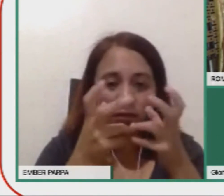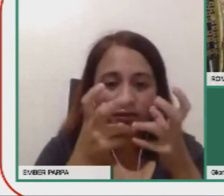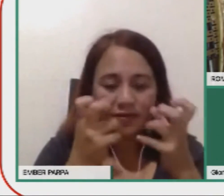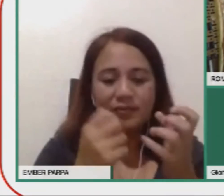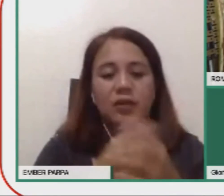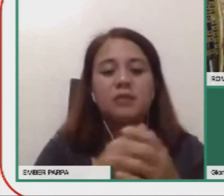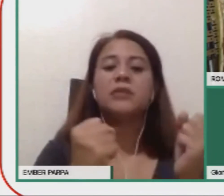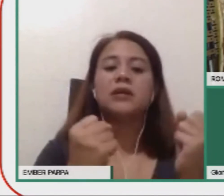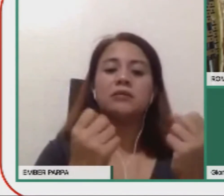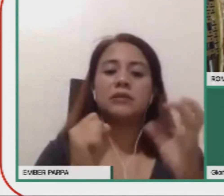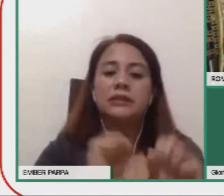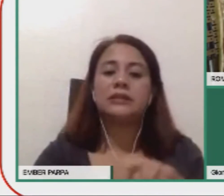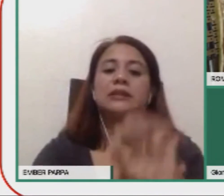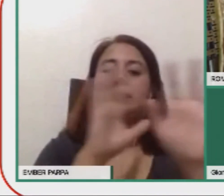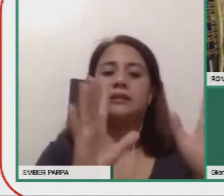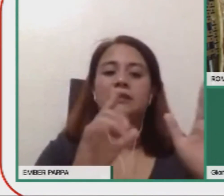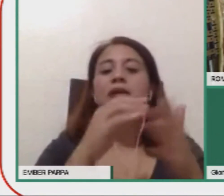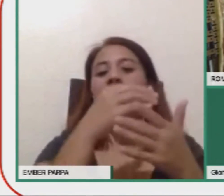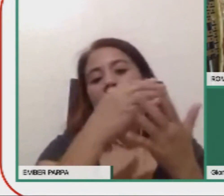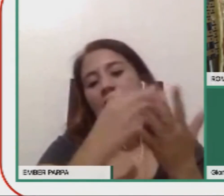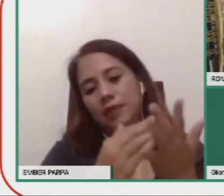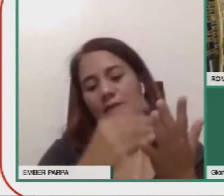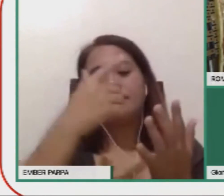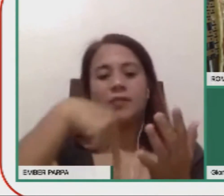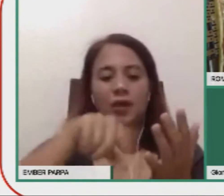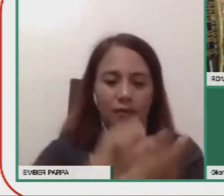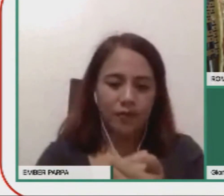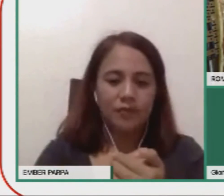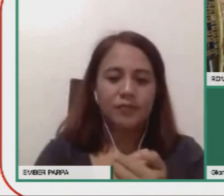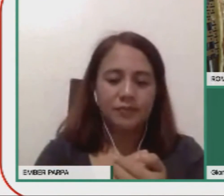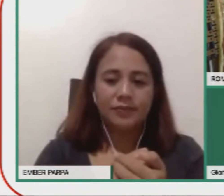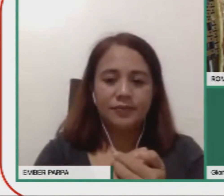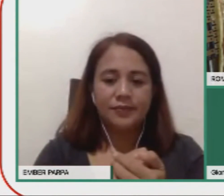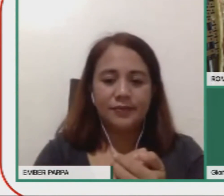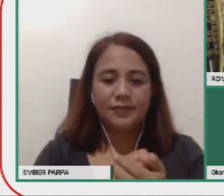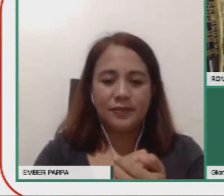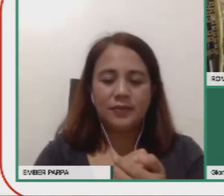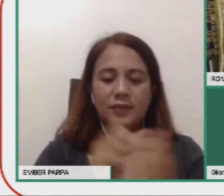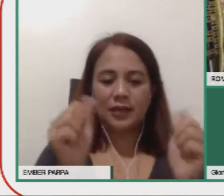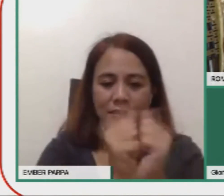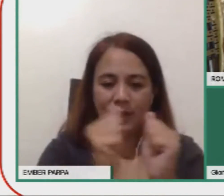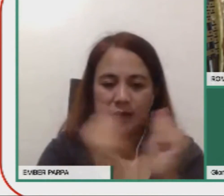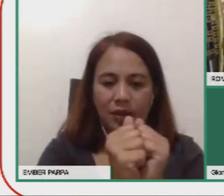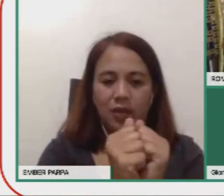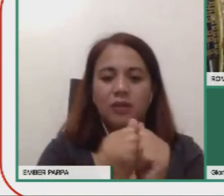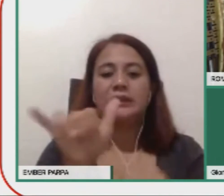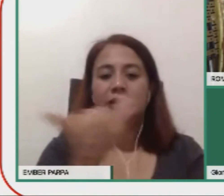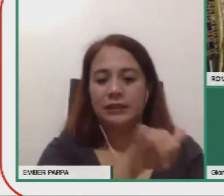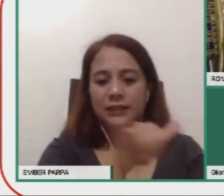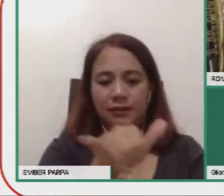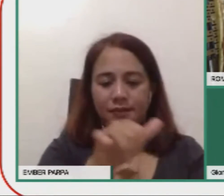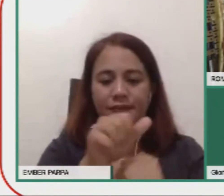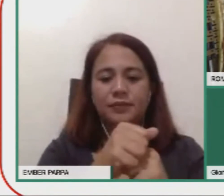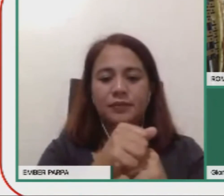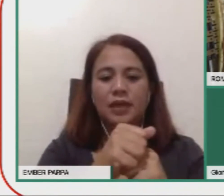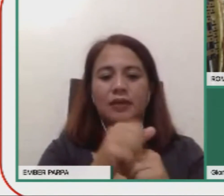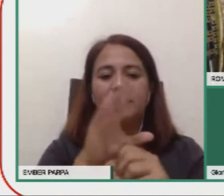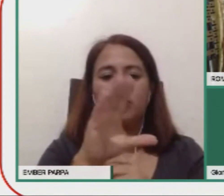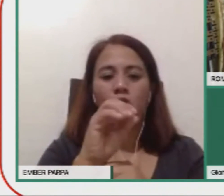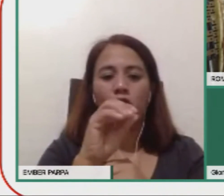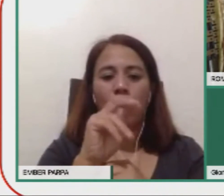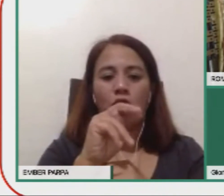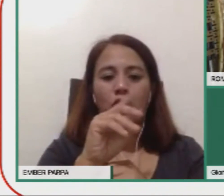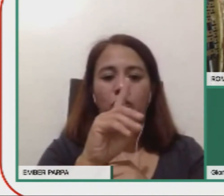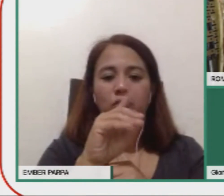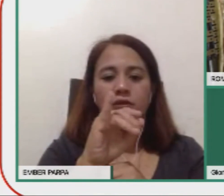nabigyan ng kalinawan yung iba nating mga kasamahan na may ganitong condition. Dahil